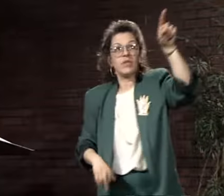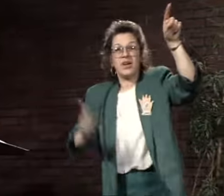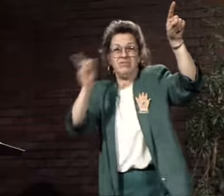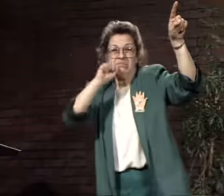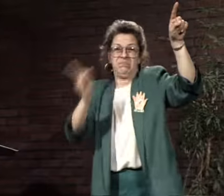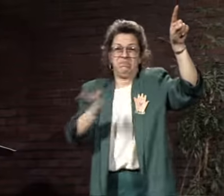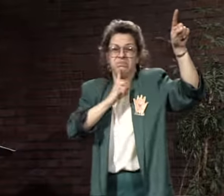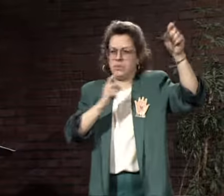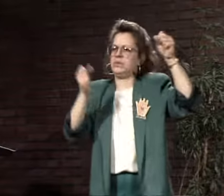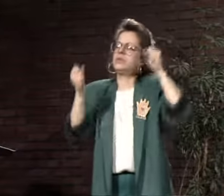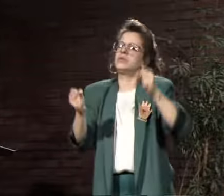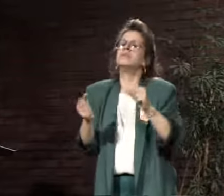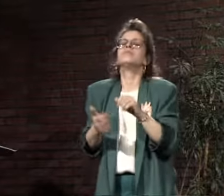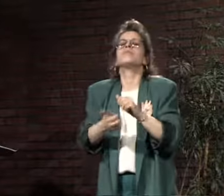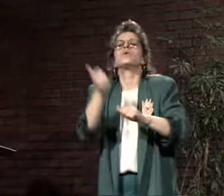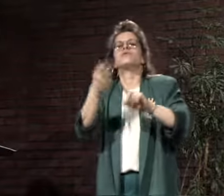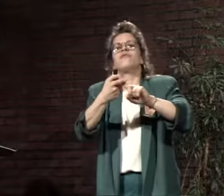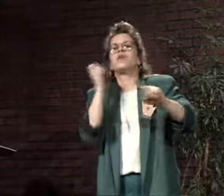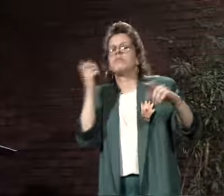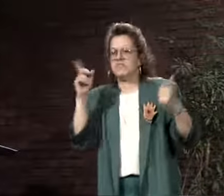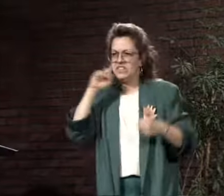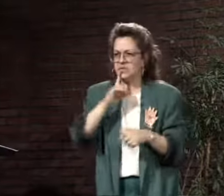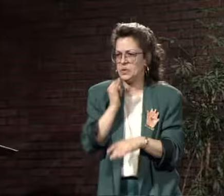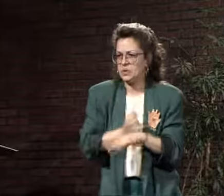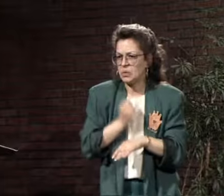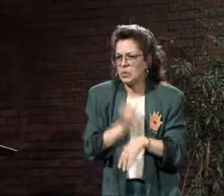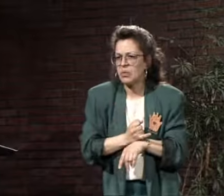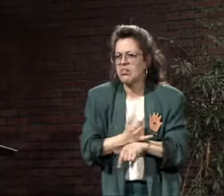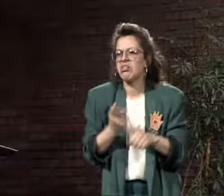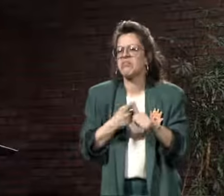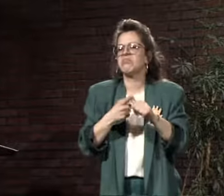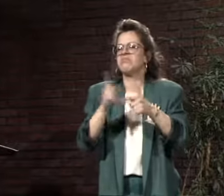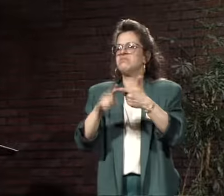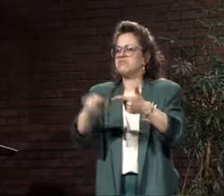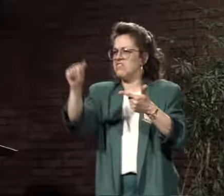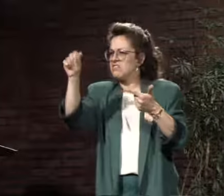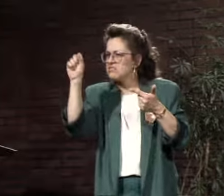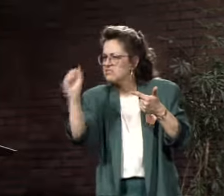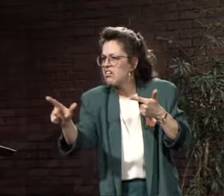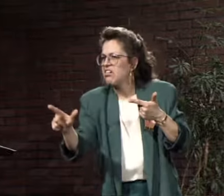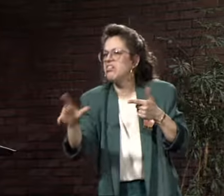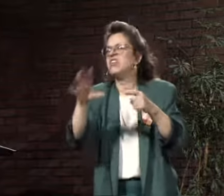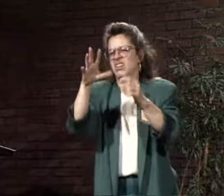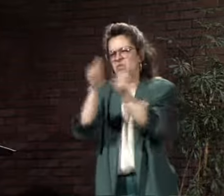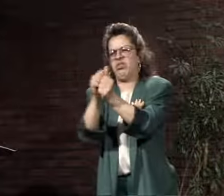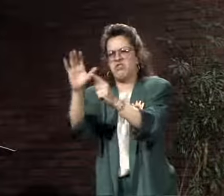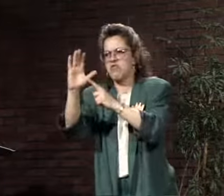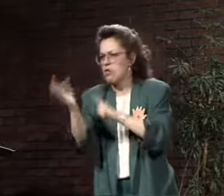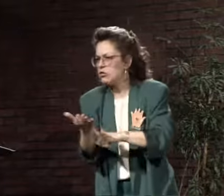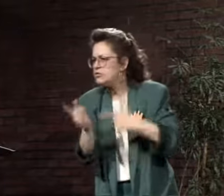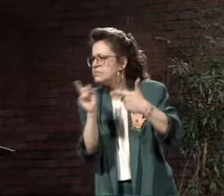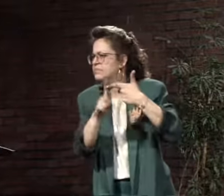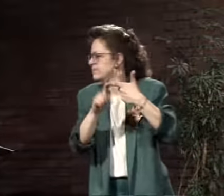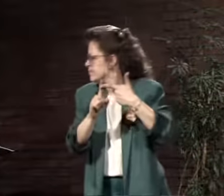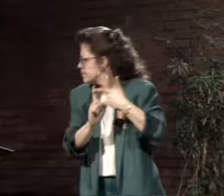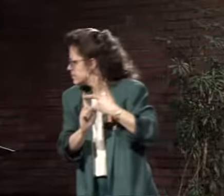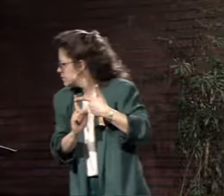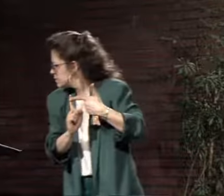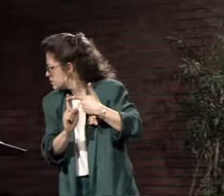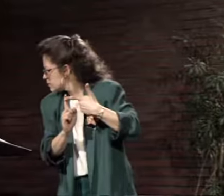group. For the first group, deaf. Most of them are from schools of the deaf. They know ASL, they're culturally